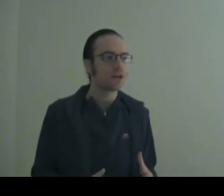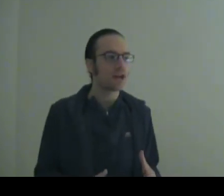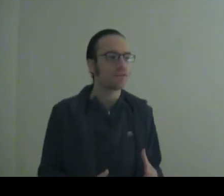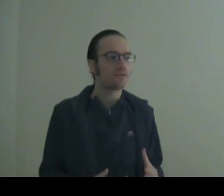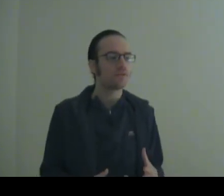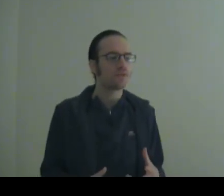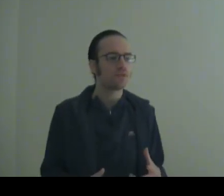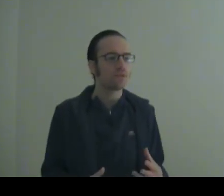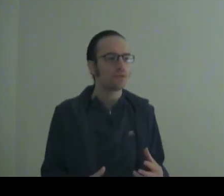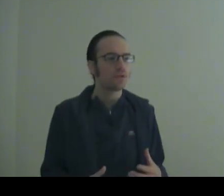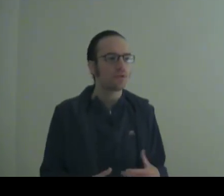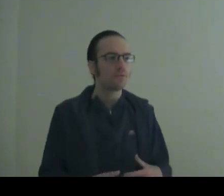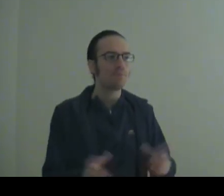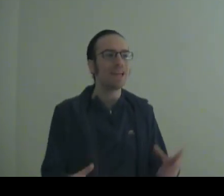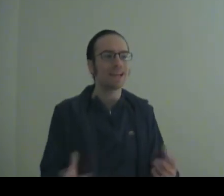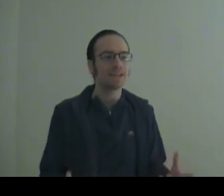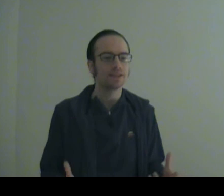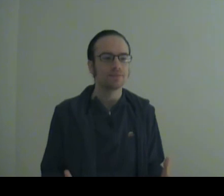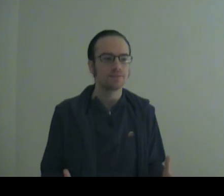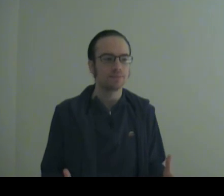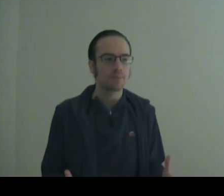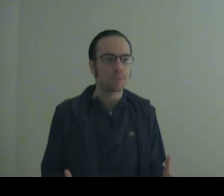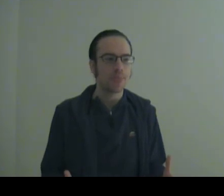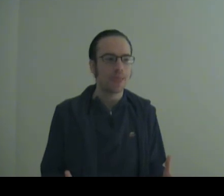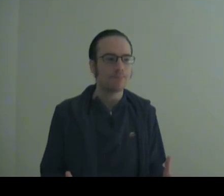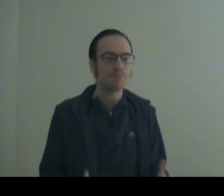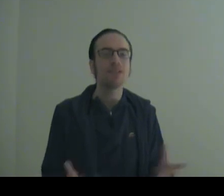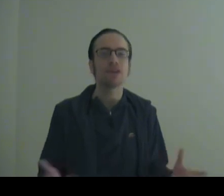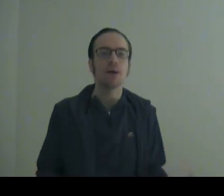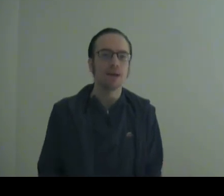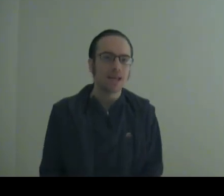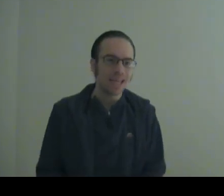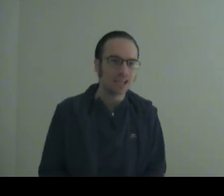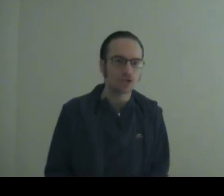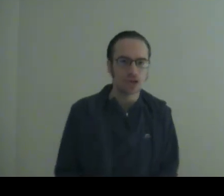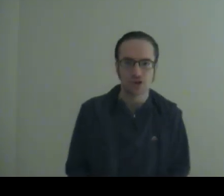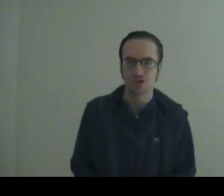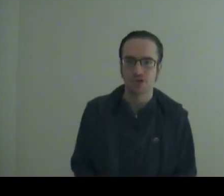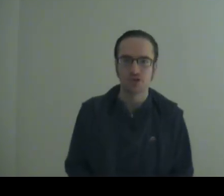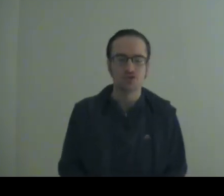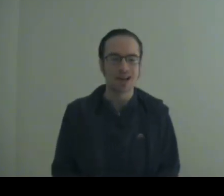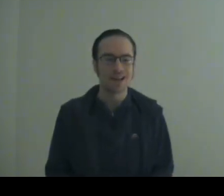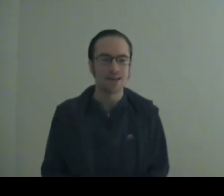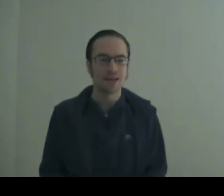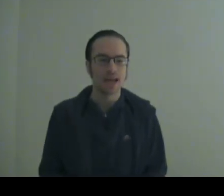kind of big built up introduction to Dredd.